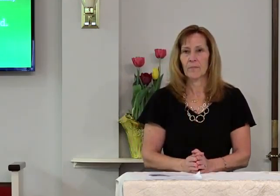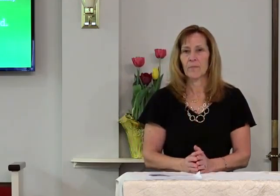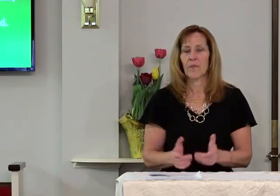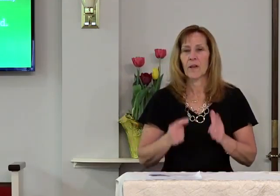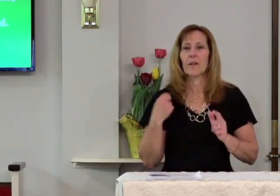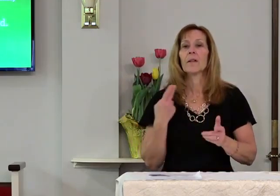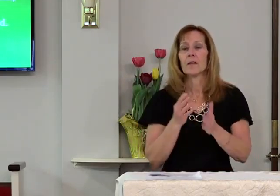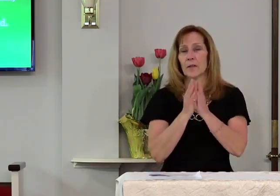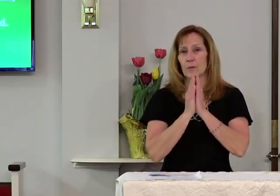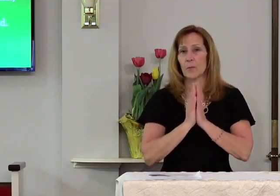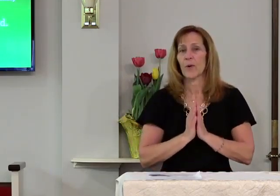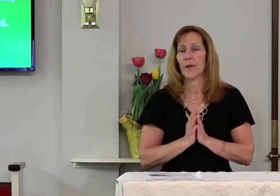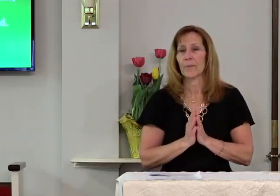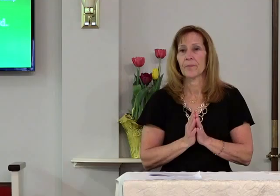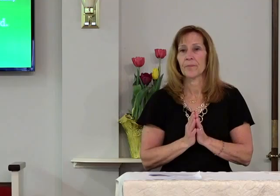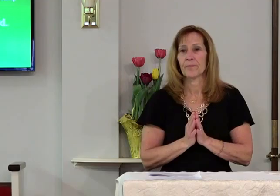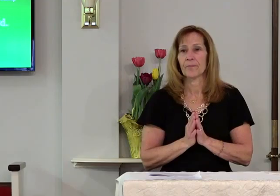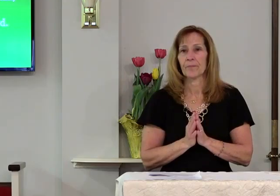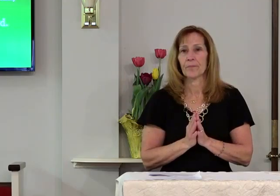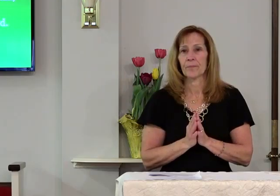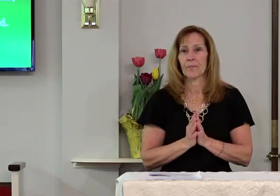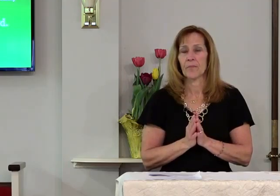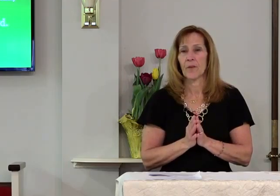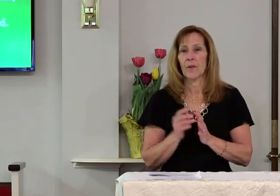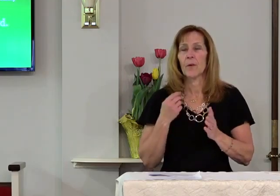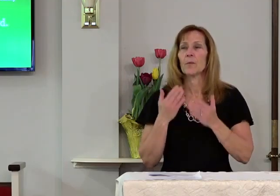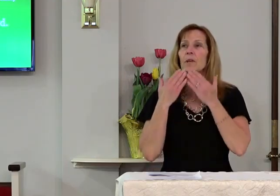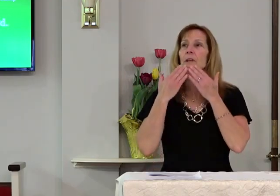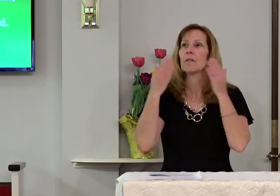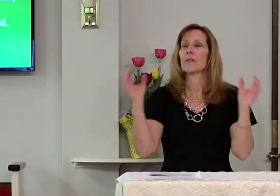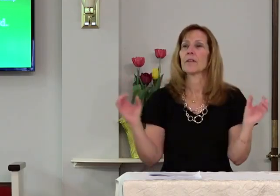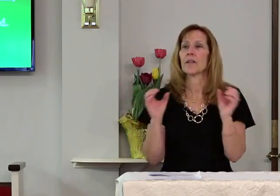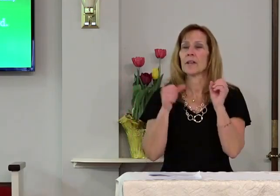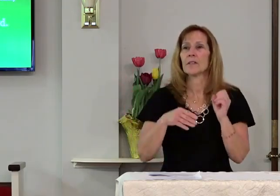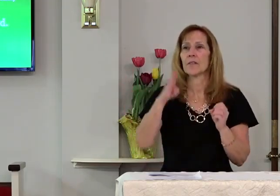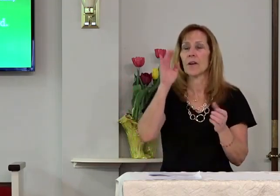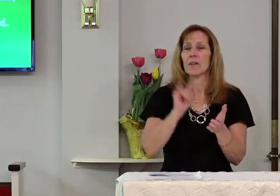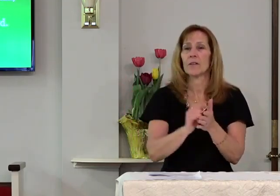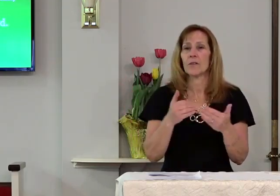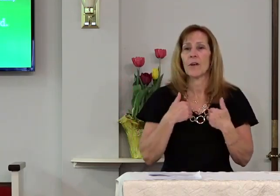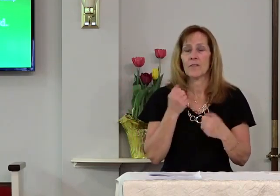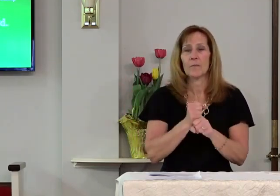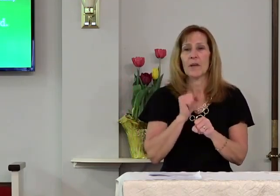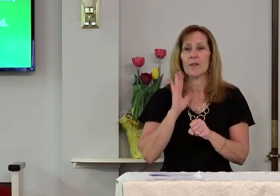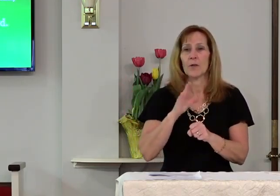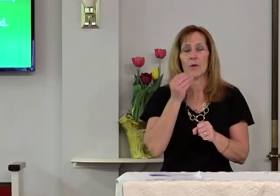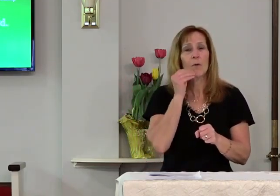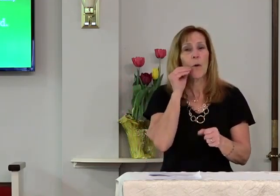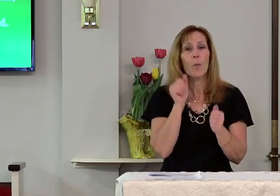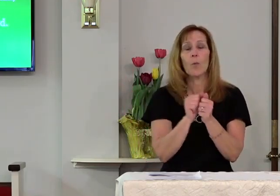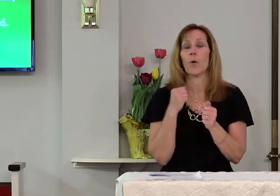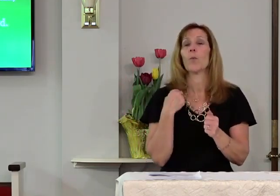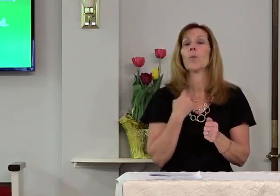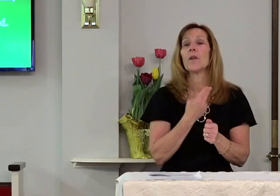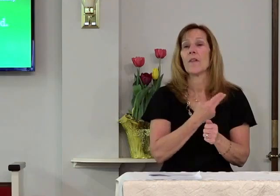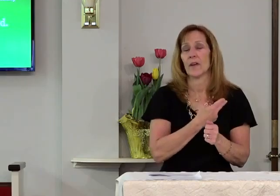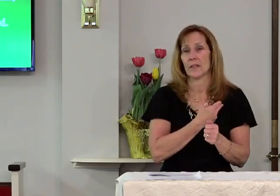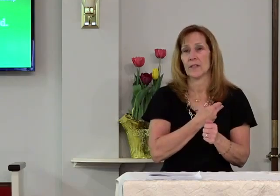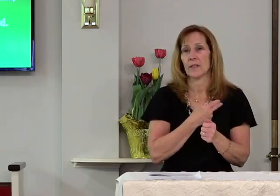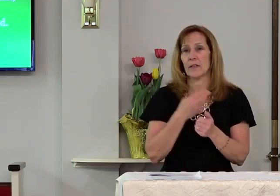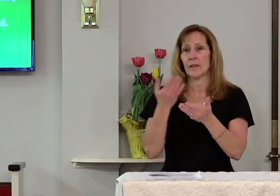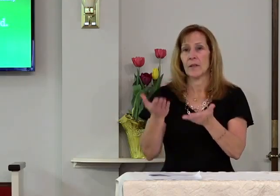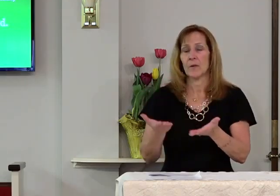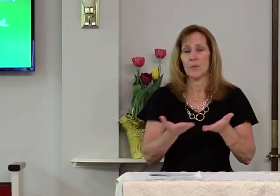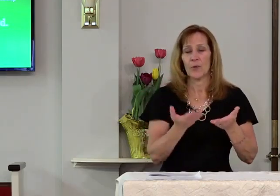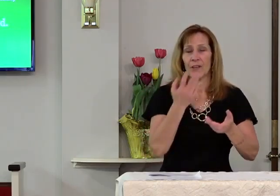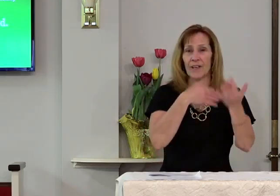let us pray we give you thanks oh God that you have made your home with us bringing